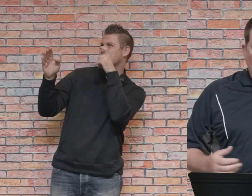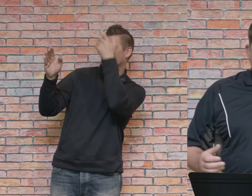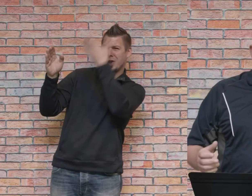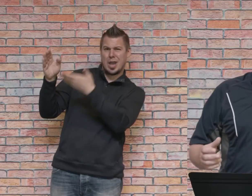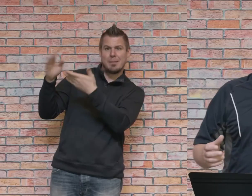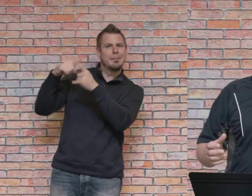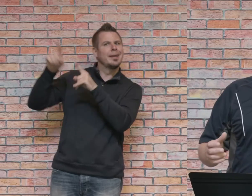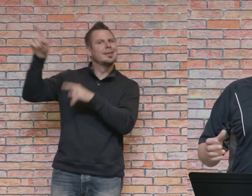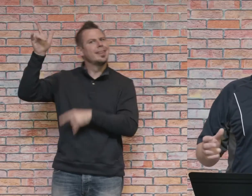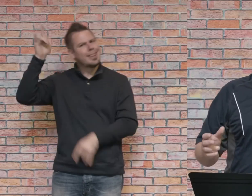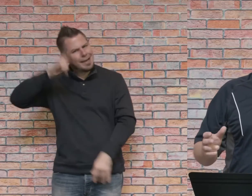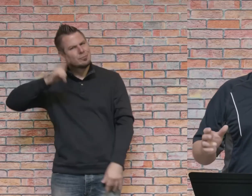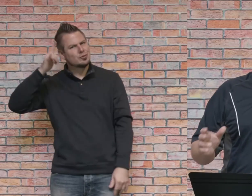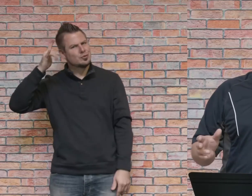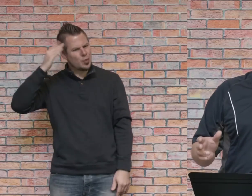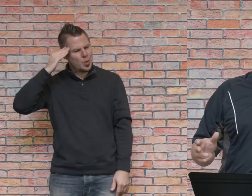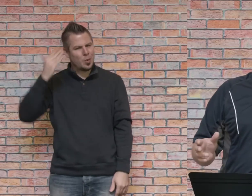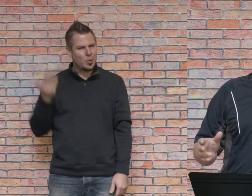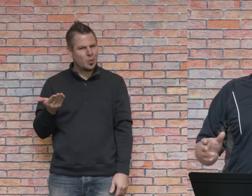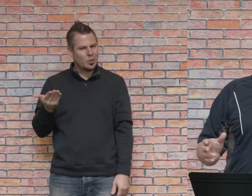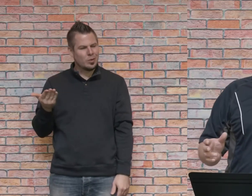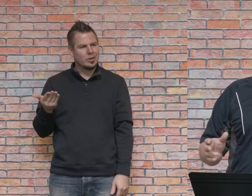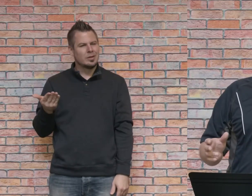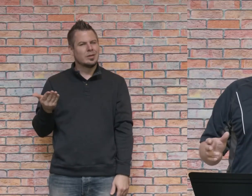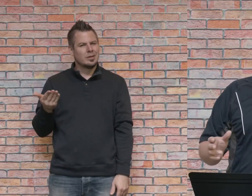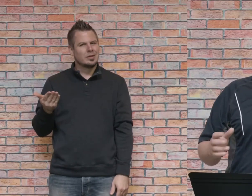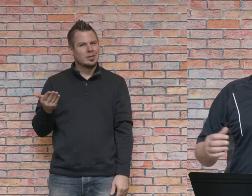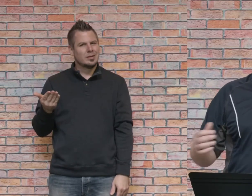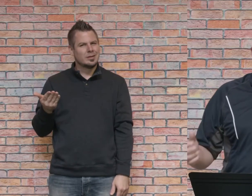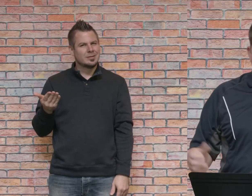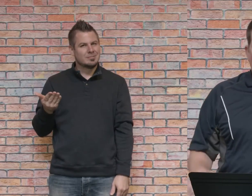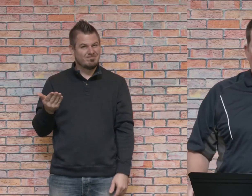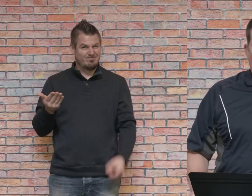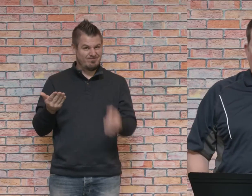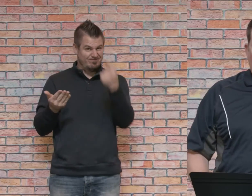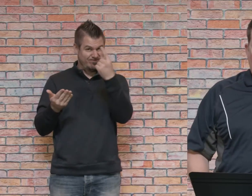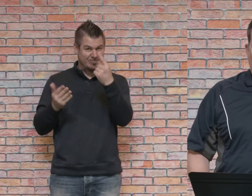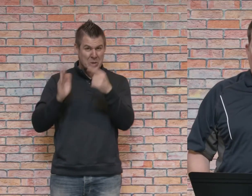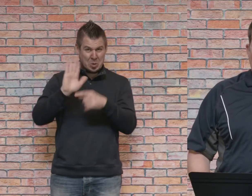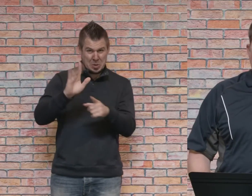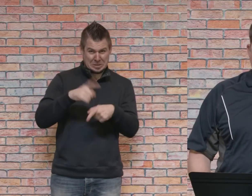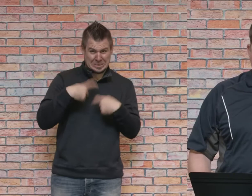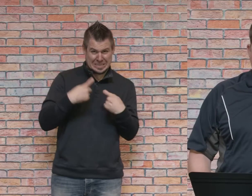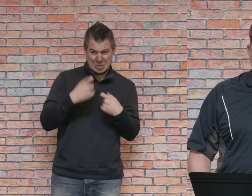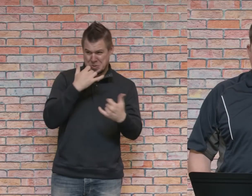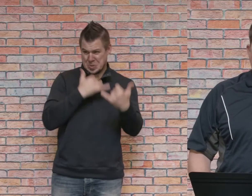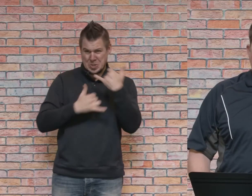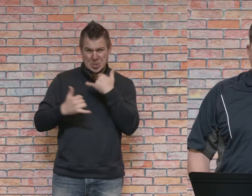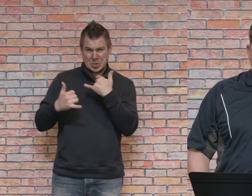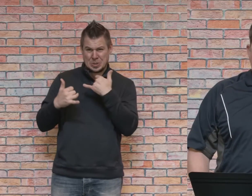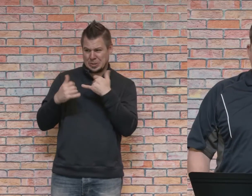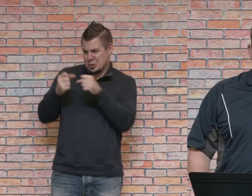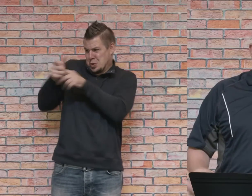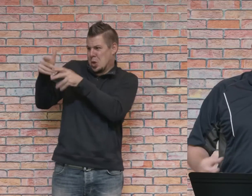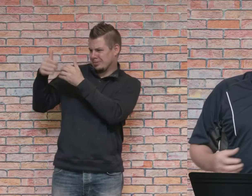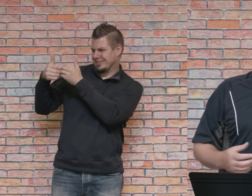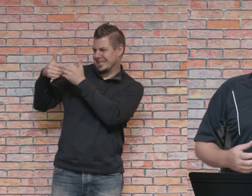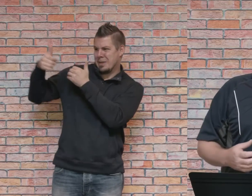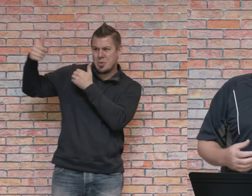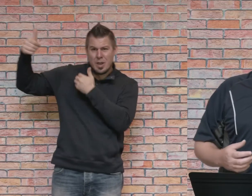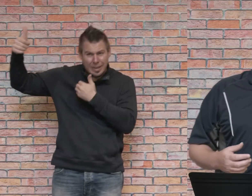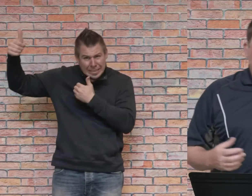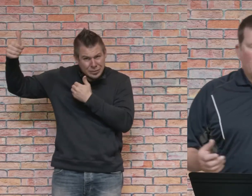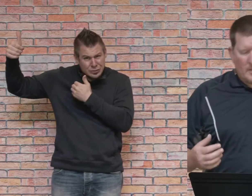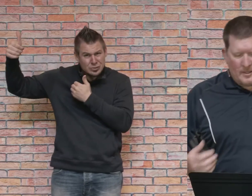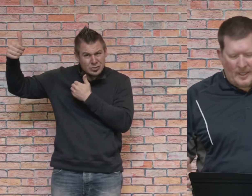you, and yet he loves you so much, but sin separates us from God. And what that means is